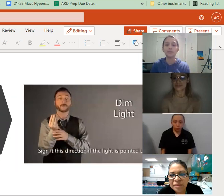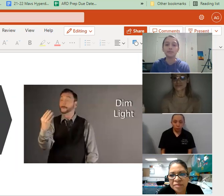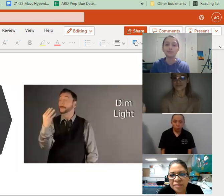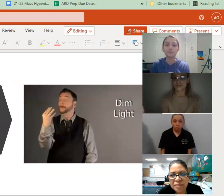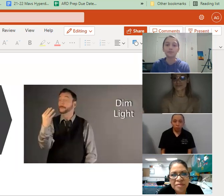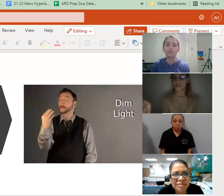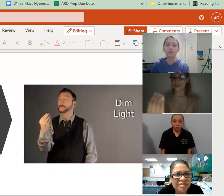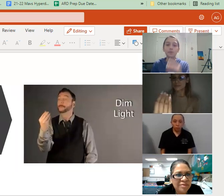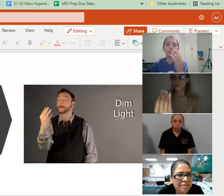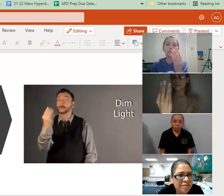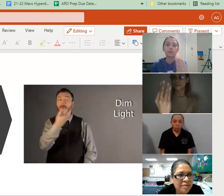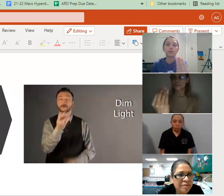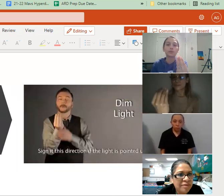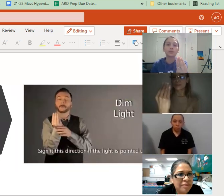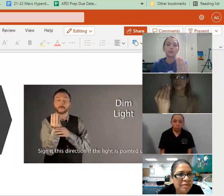Dim.